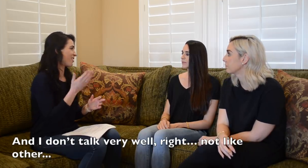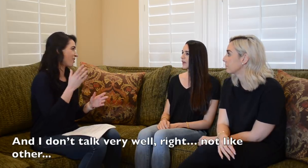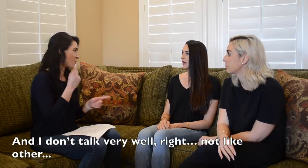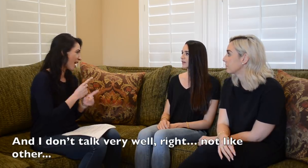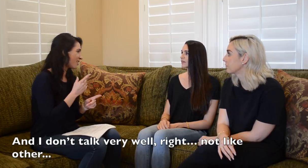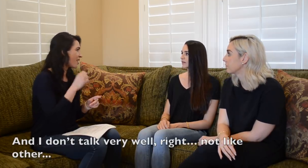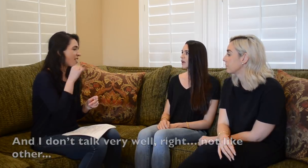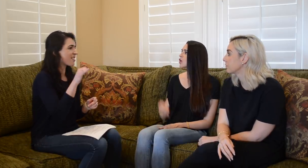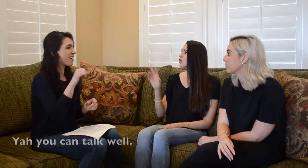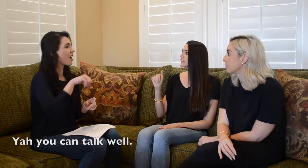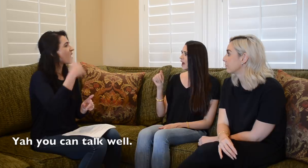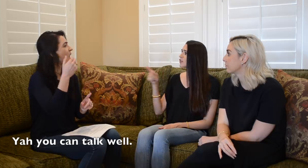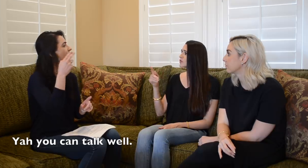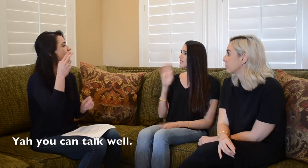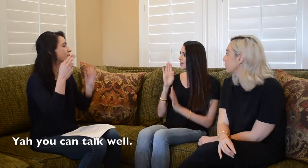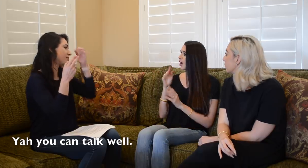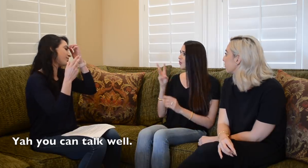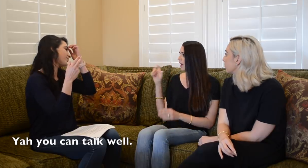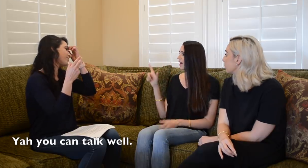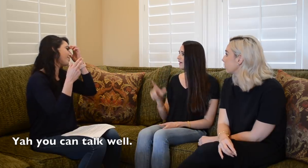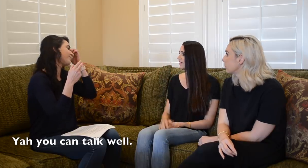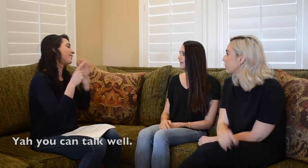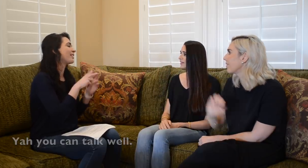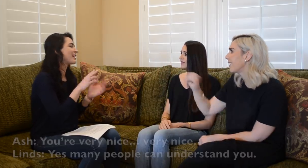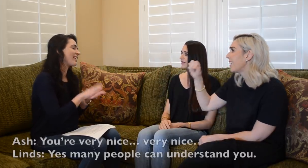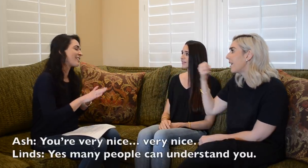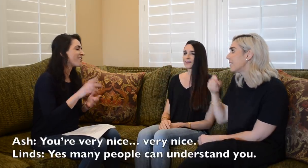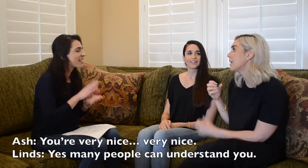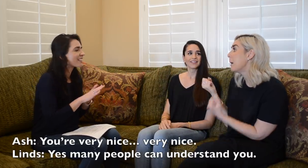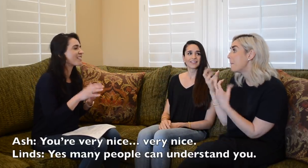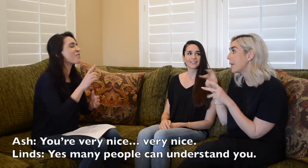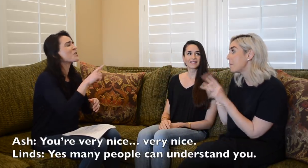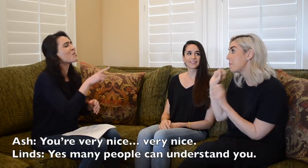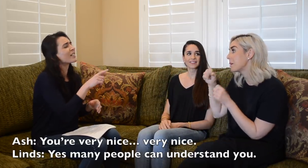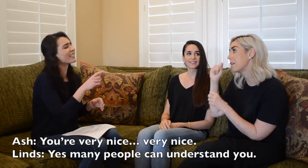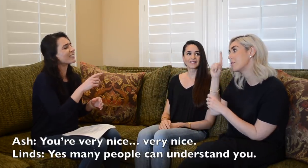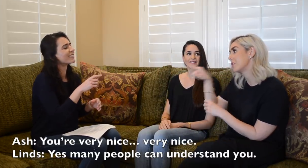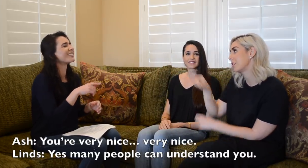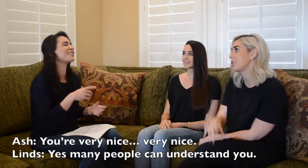Yeah. Yeah, you can talk well. Yes. Many people can understand you.